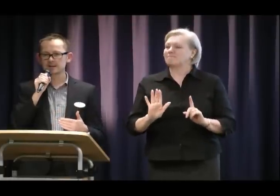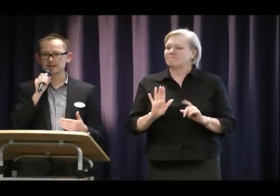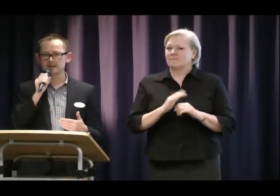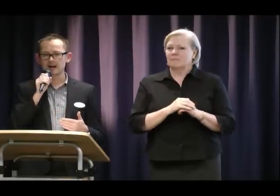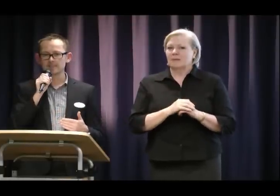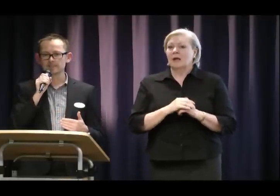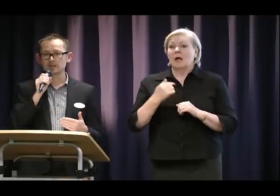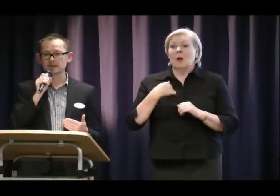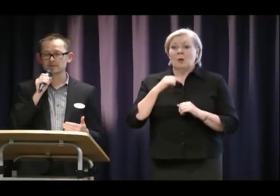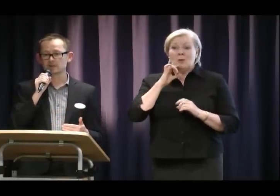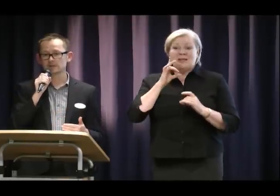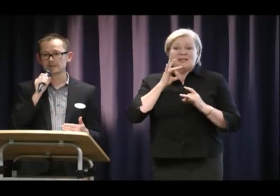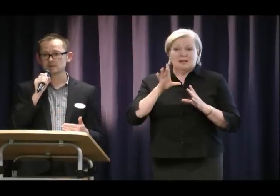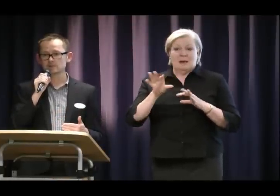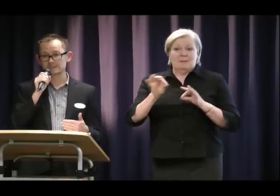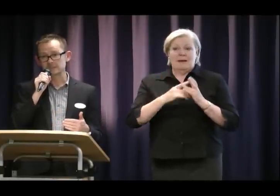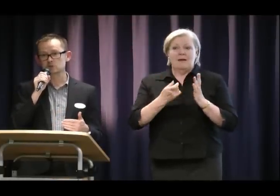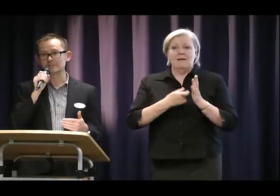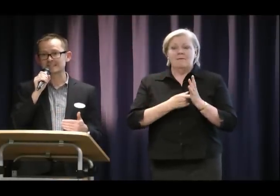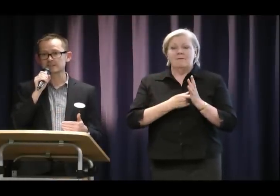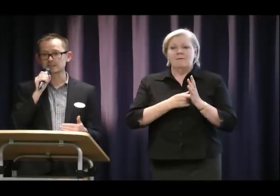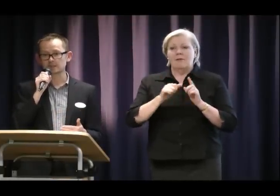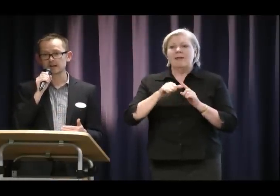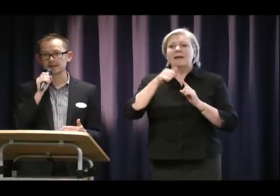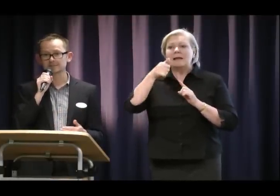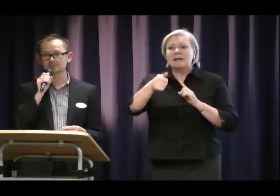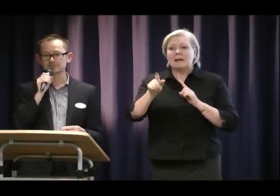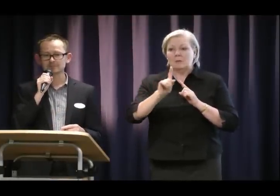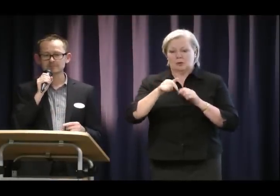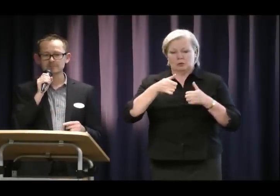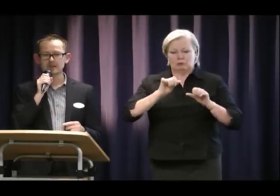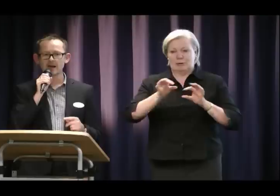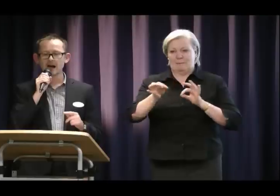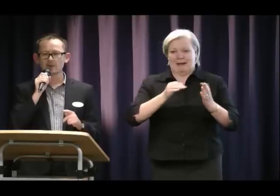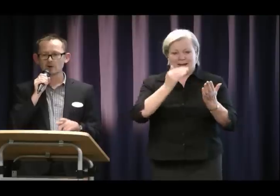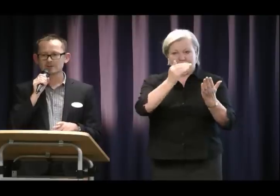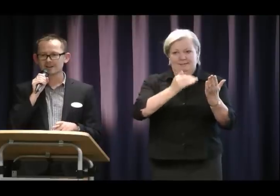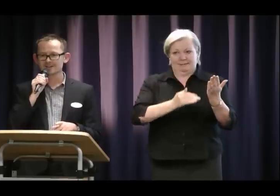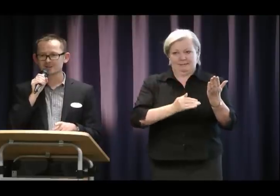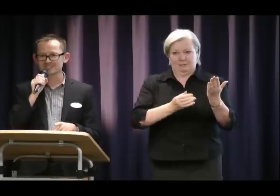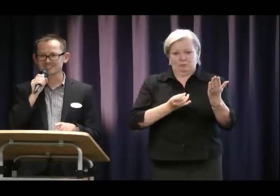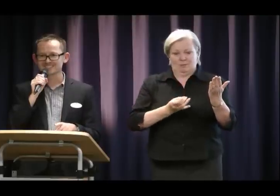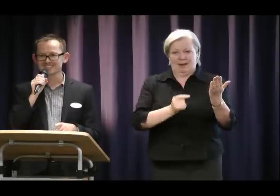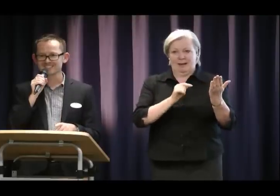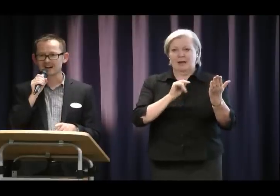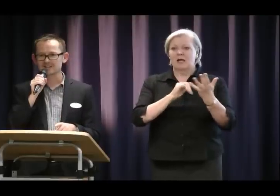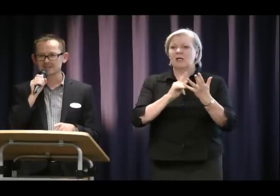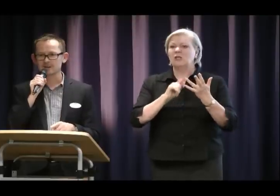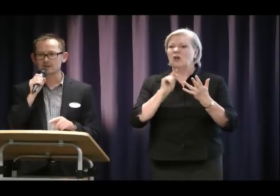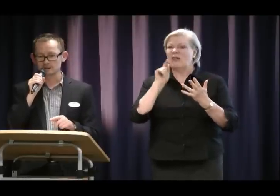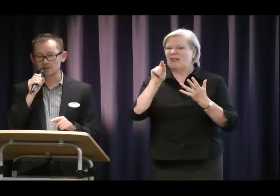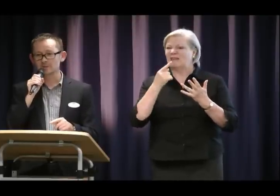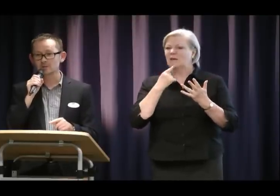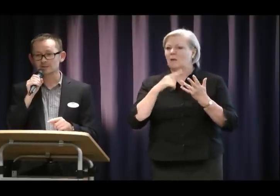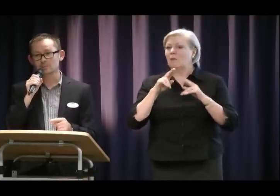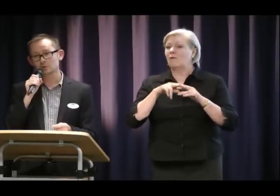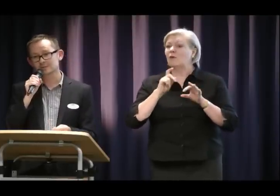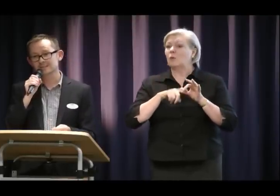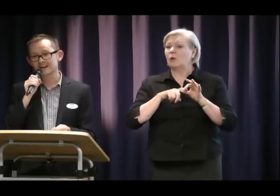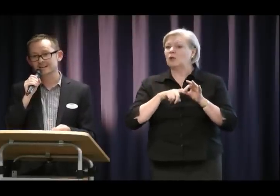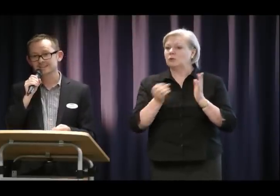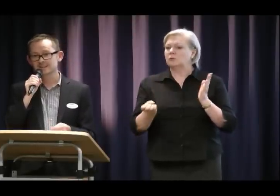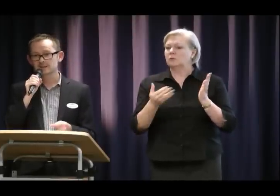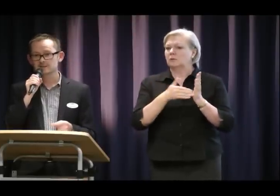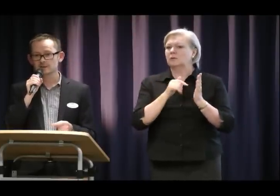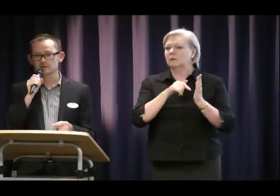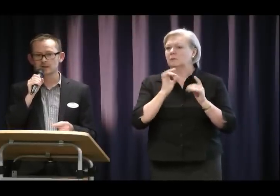to start planning for our next strategic plan. And those kind of questions, I think, are going to be really important